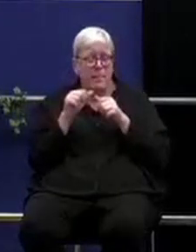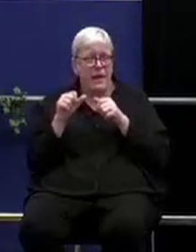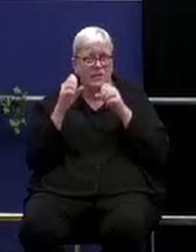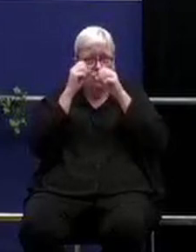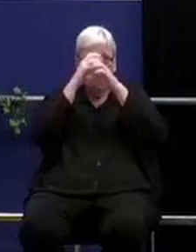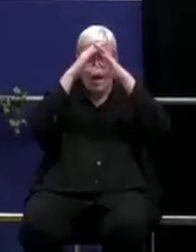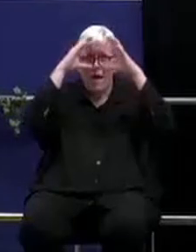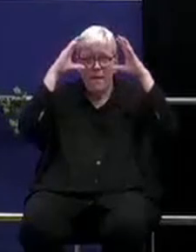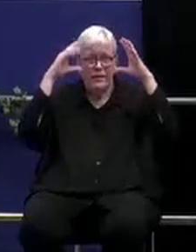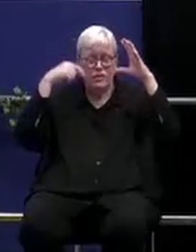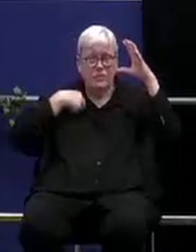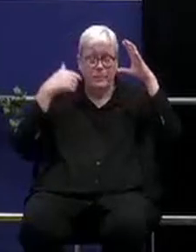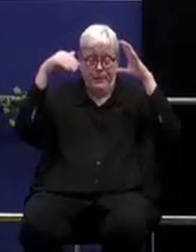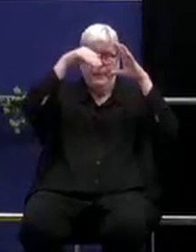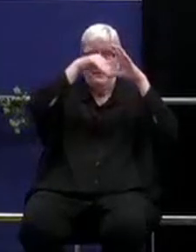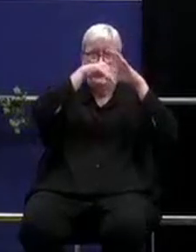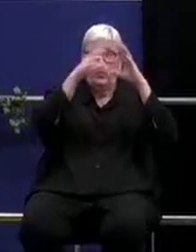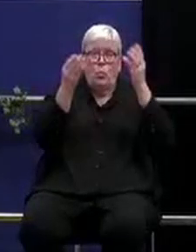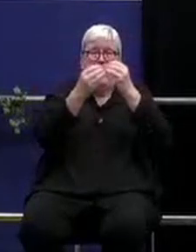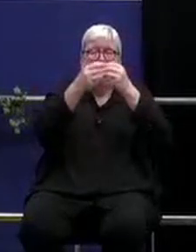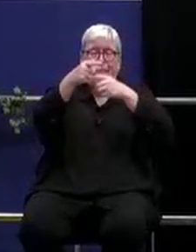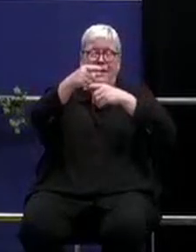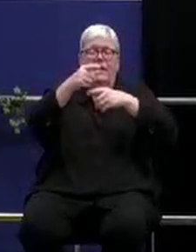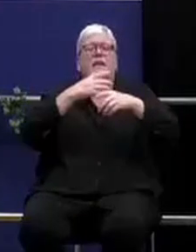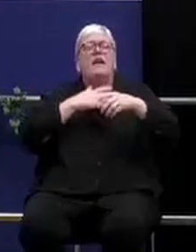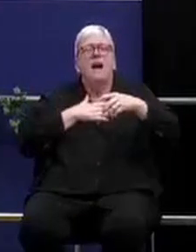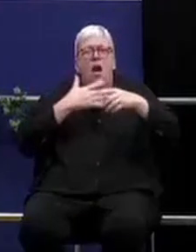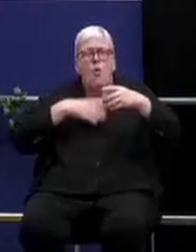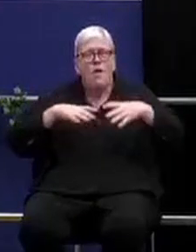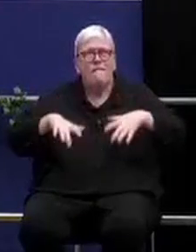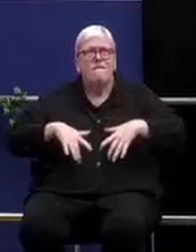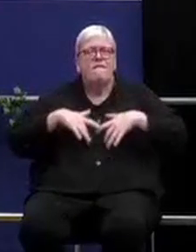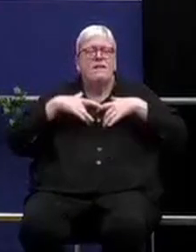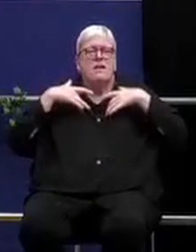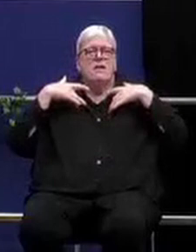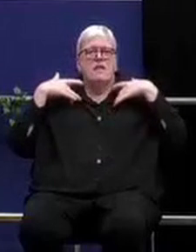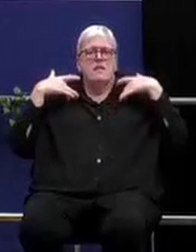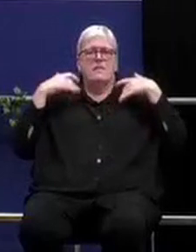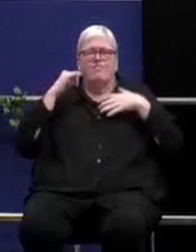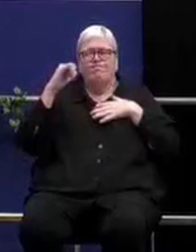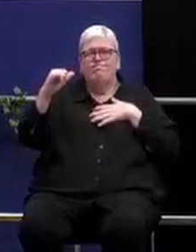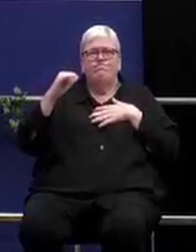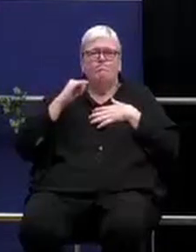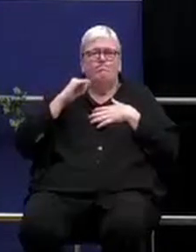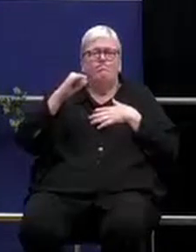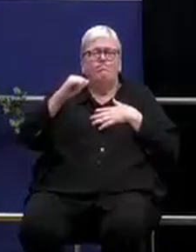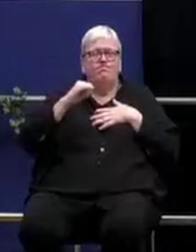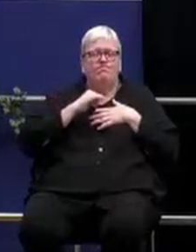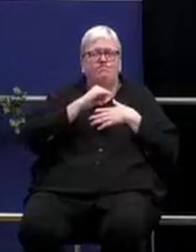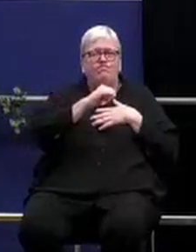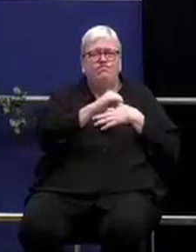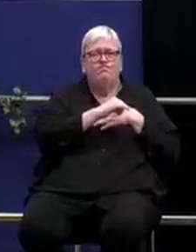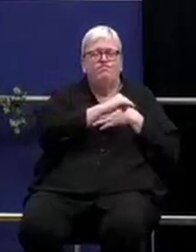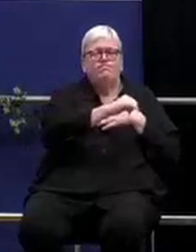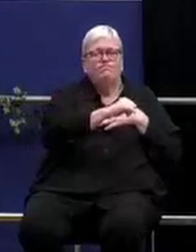was in there with Wolfe. And so I felt claustrophobic writing it. So I really wanted I mean, I know it probably makes some people feel uncomfortable when they're